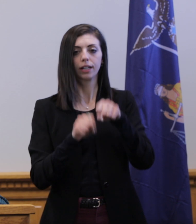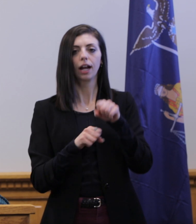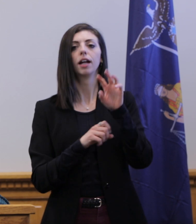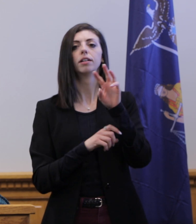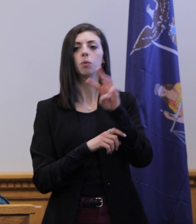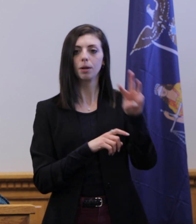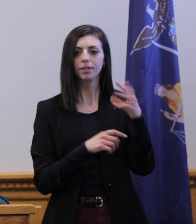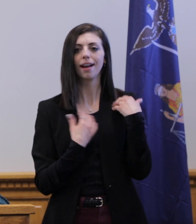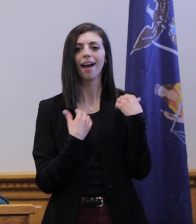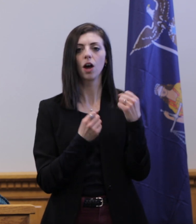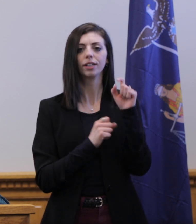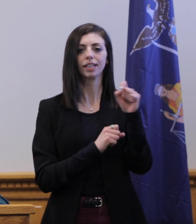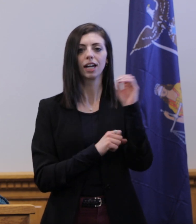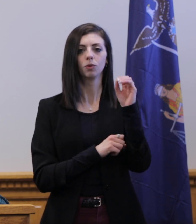at